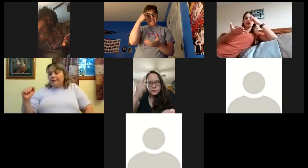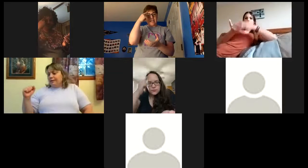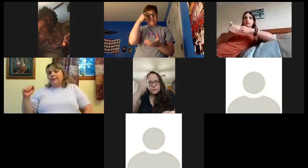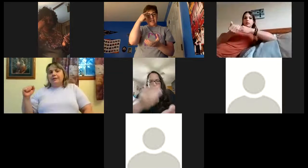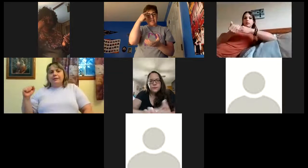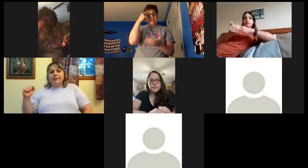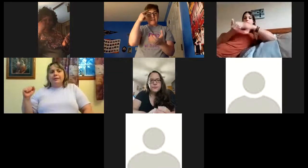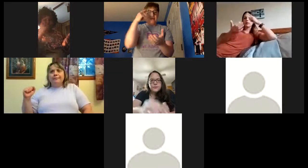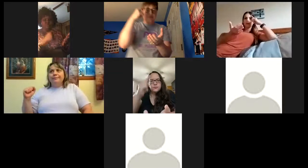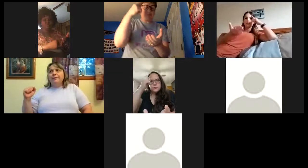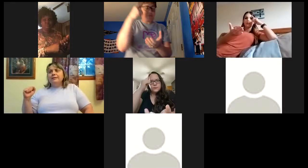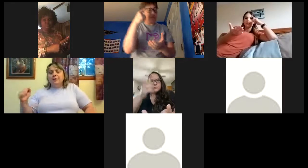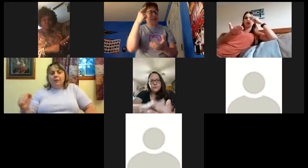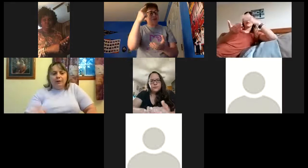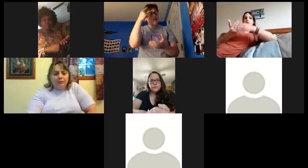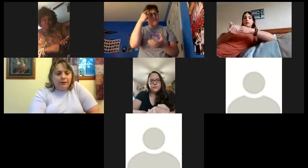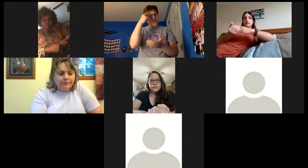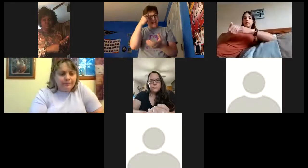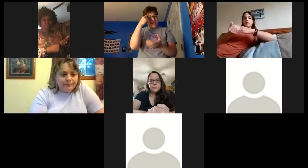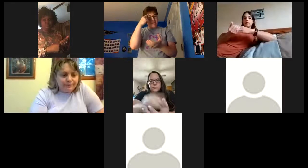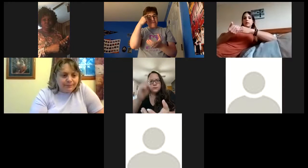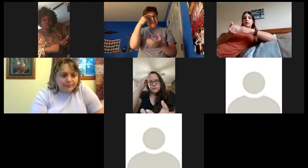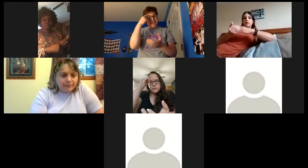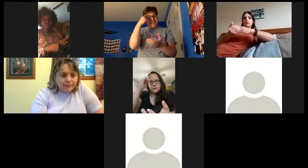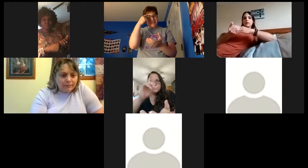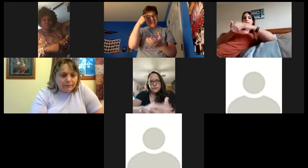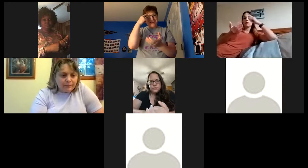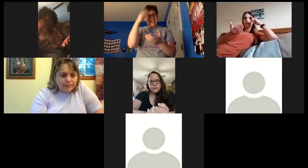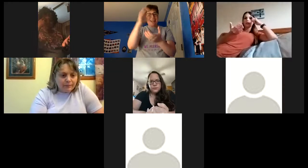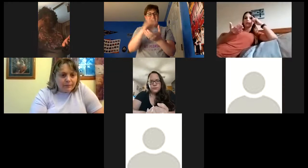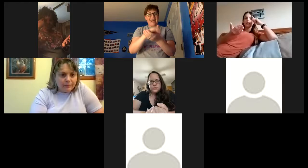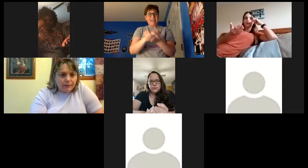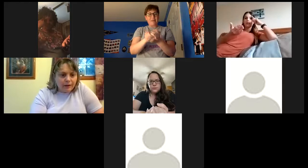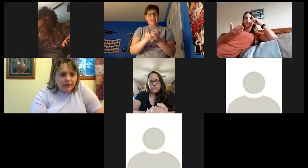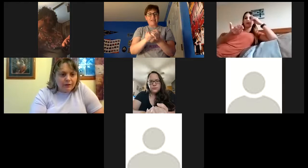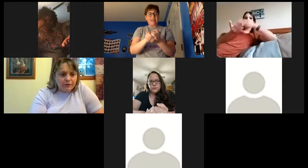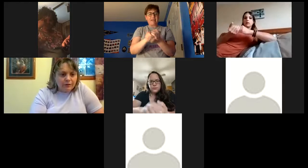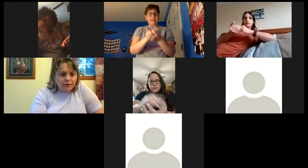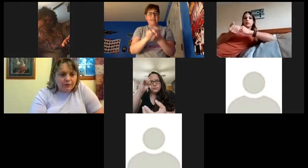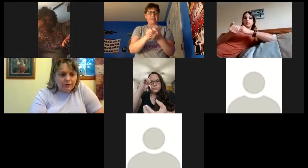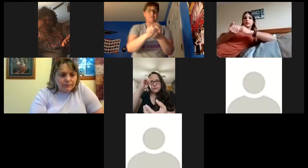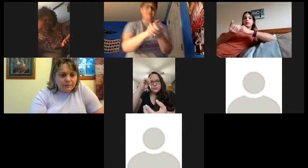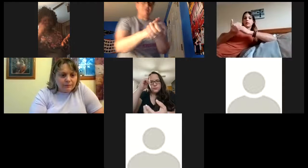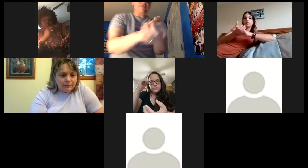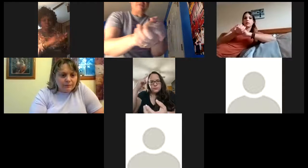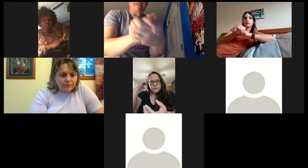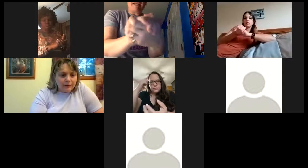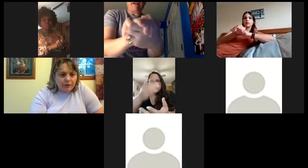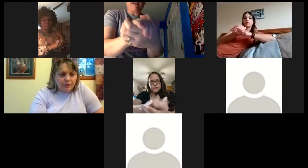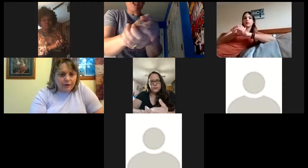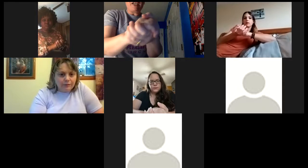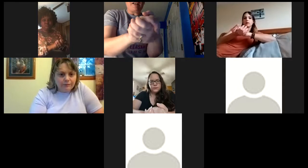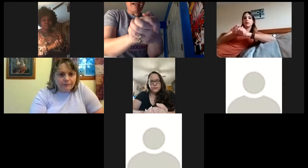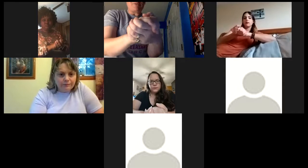just taking your hand, taking your number one hand, pointing it to your head, and coming down and like kind